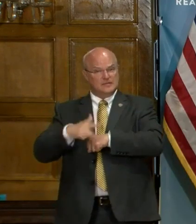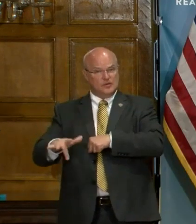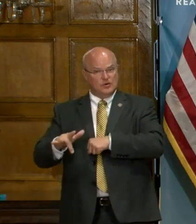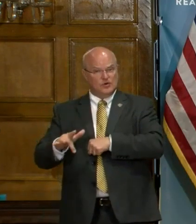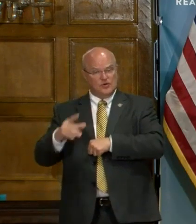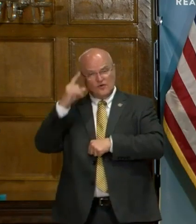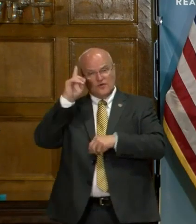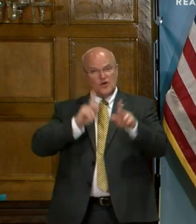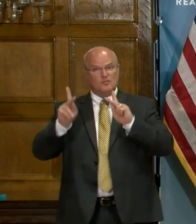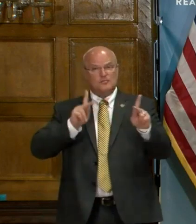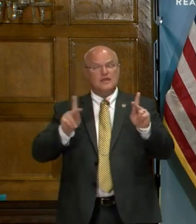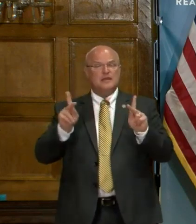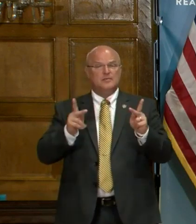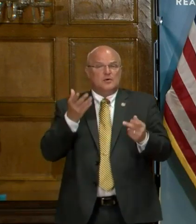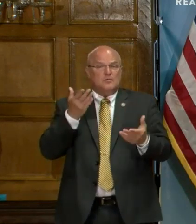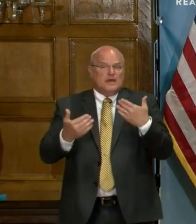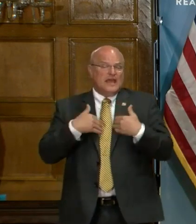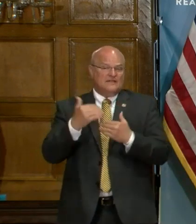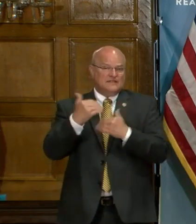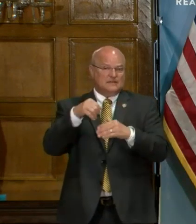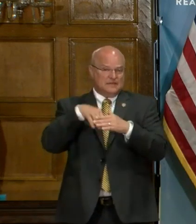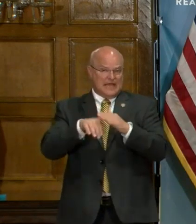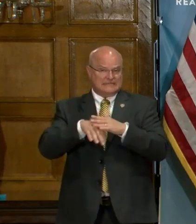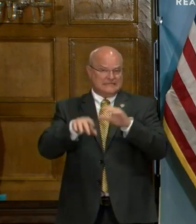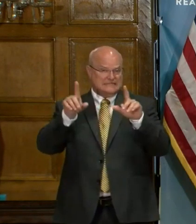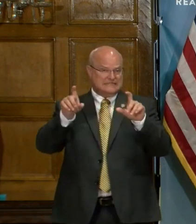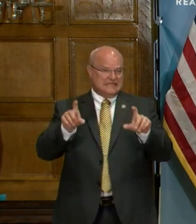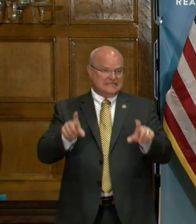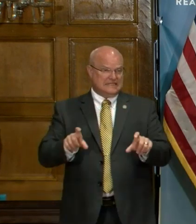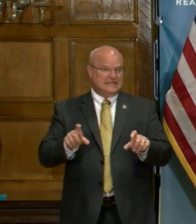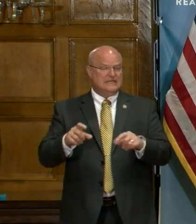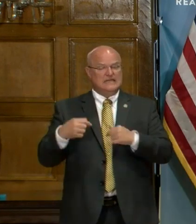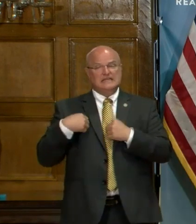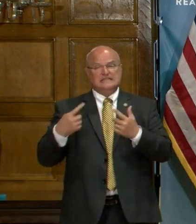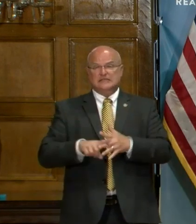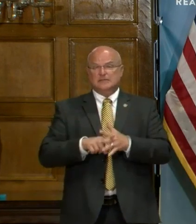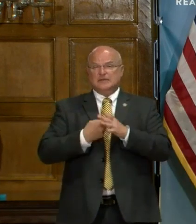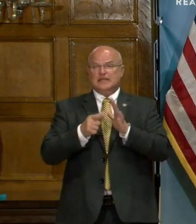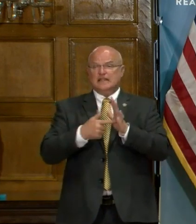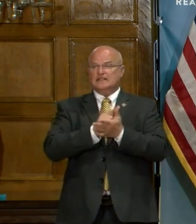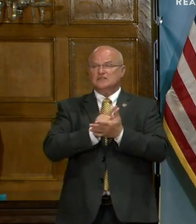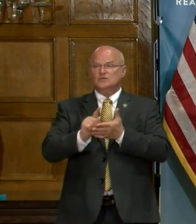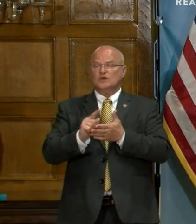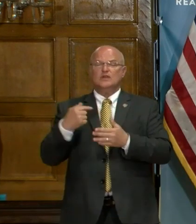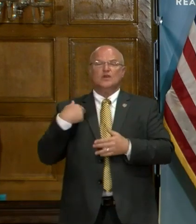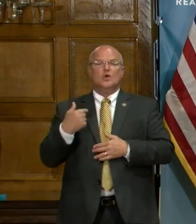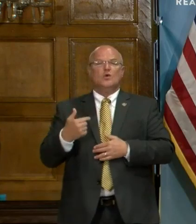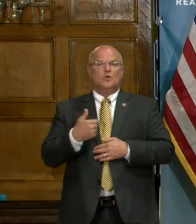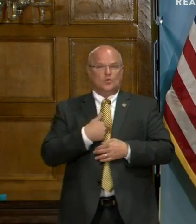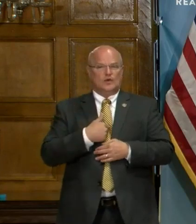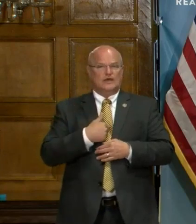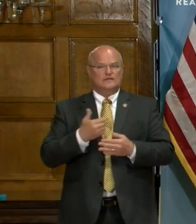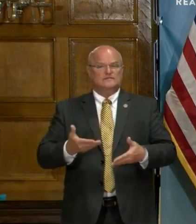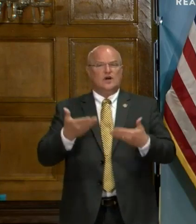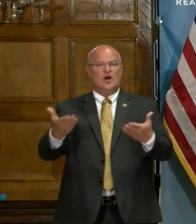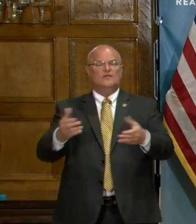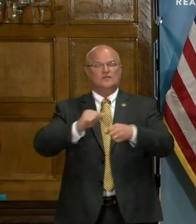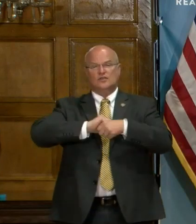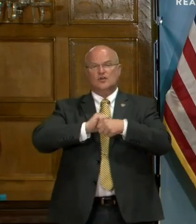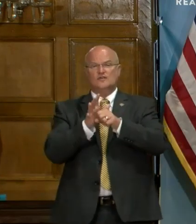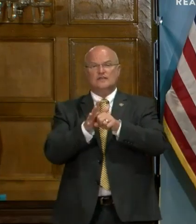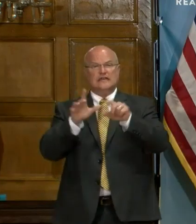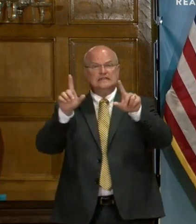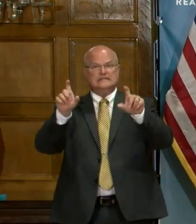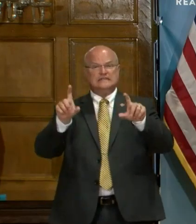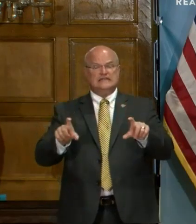available to people who otherwise may have limited access to testing. Since the beginning of this week, we've been offering